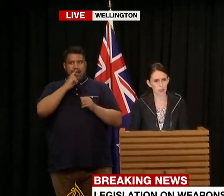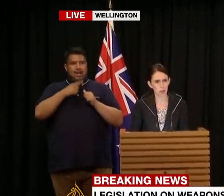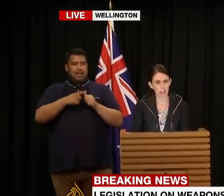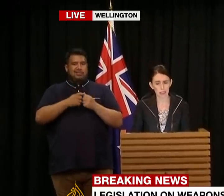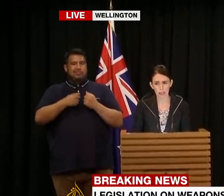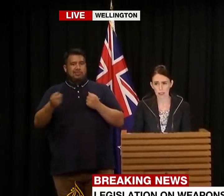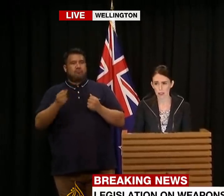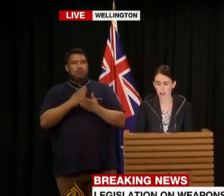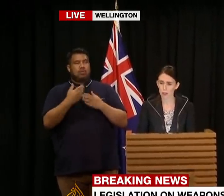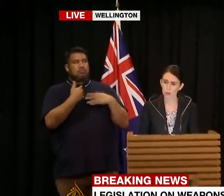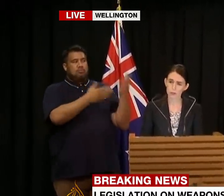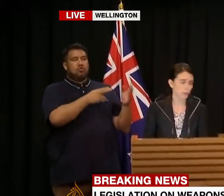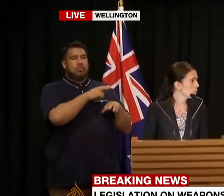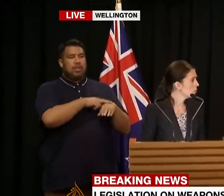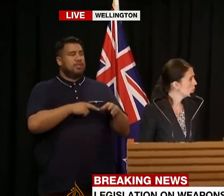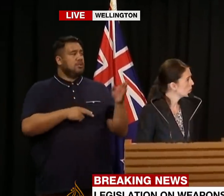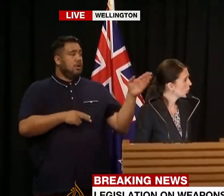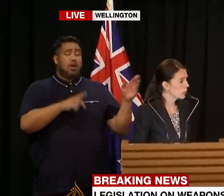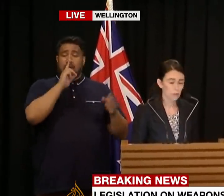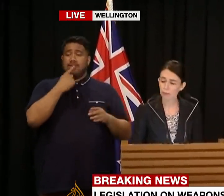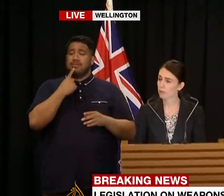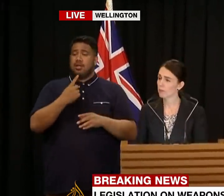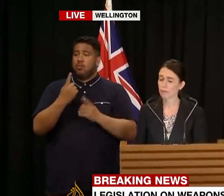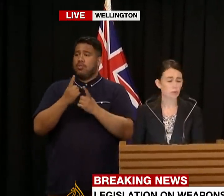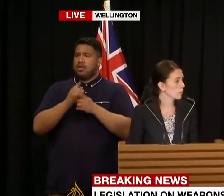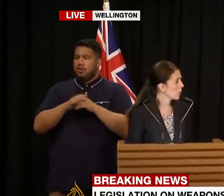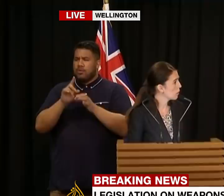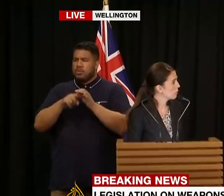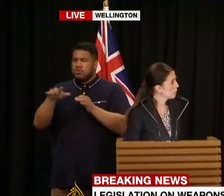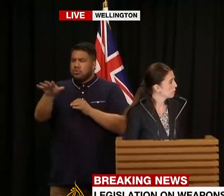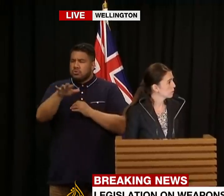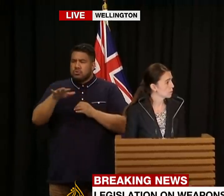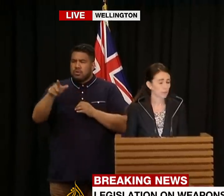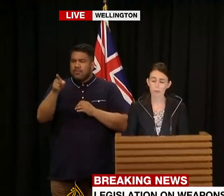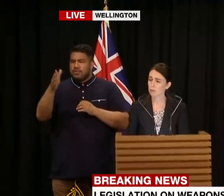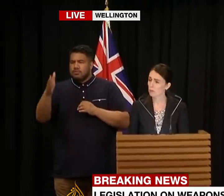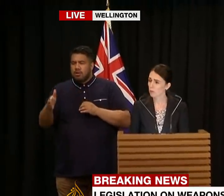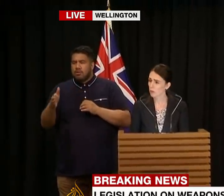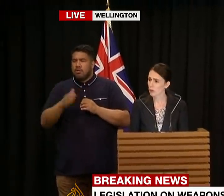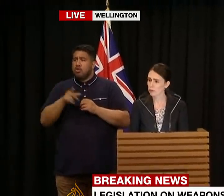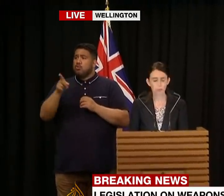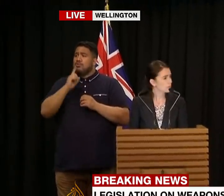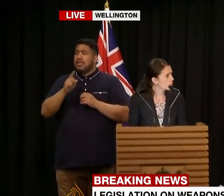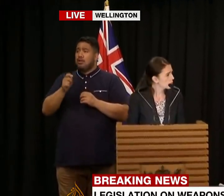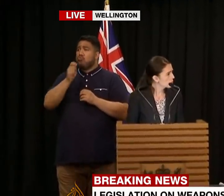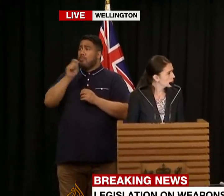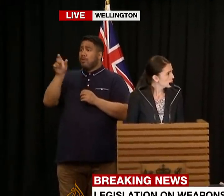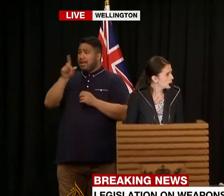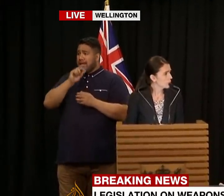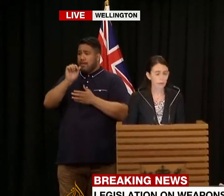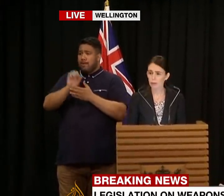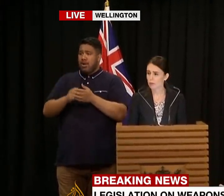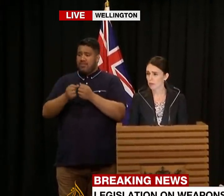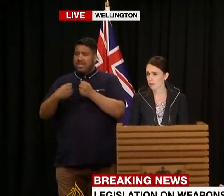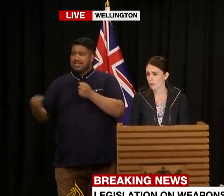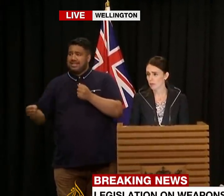are matters for the police. Can I just say one thing with regard to a question over here? You saying that reporters can buy these extended magazines. As the